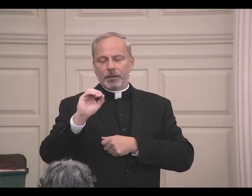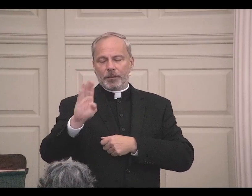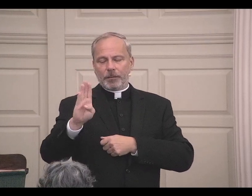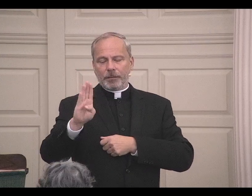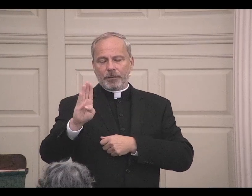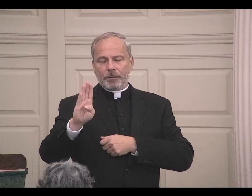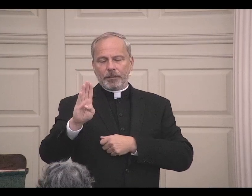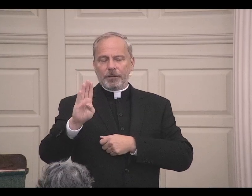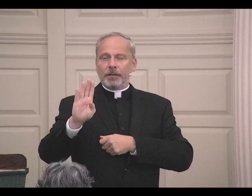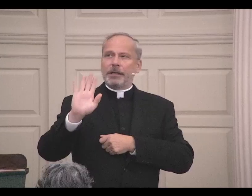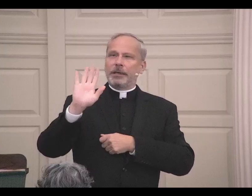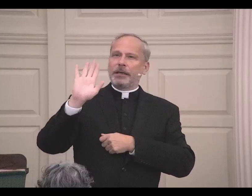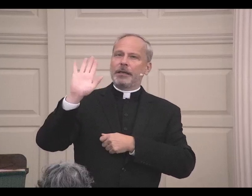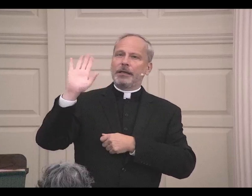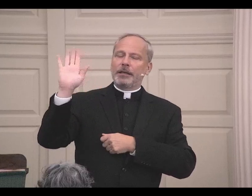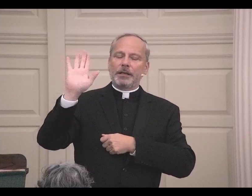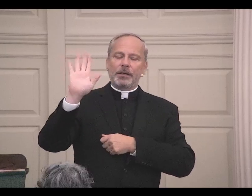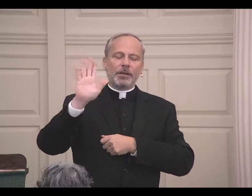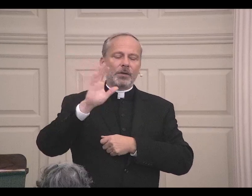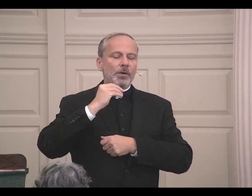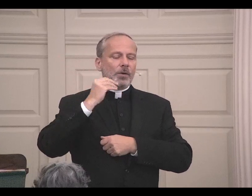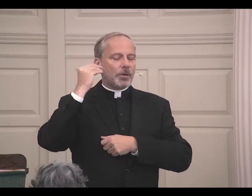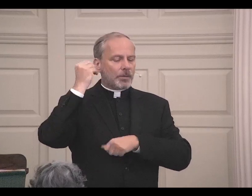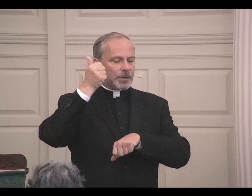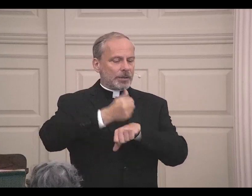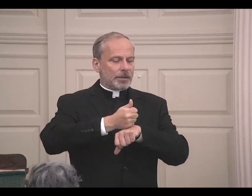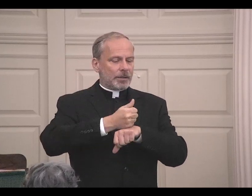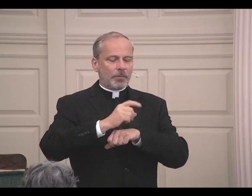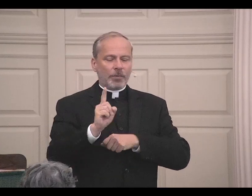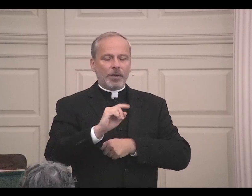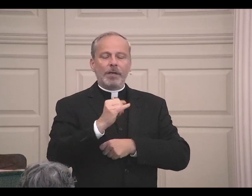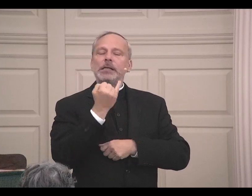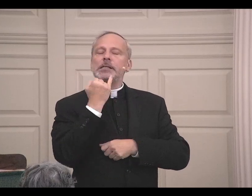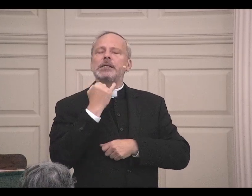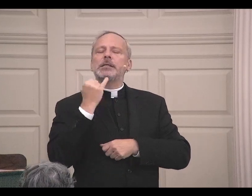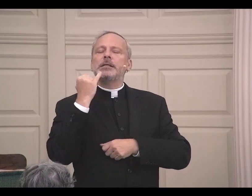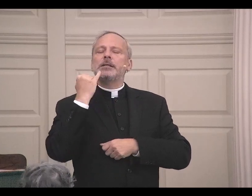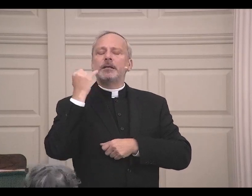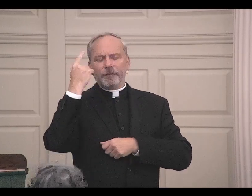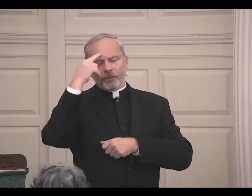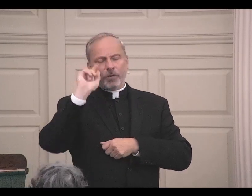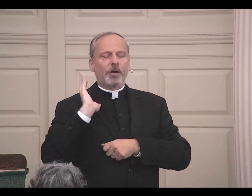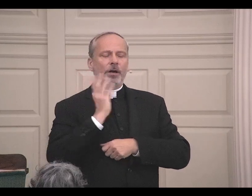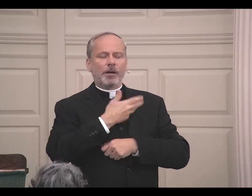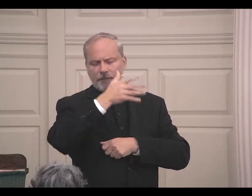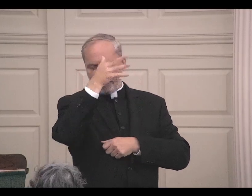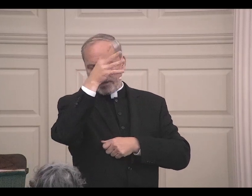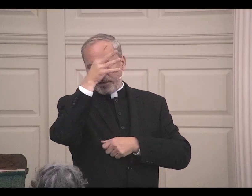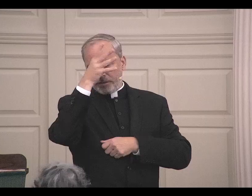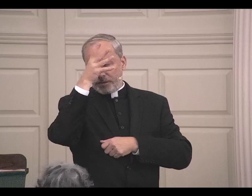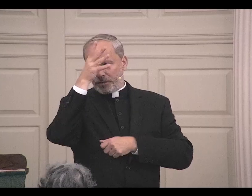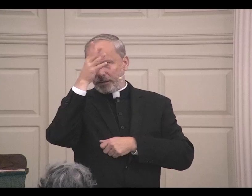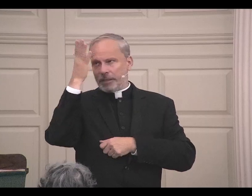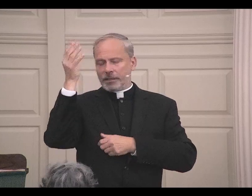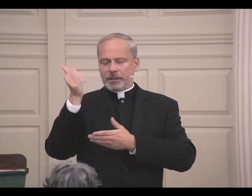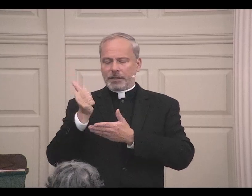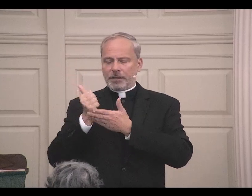law. To our fathers he gave a command to make it known